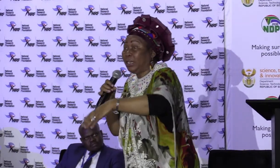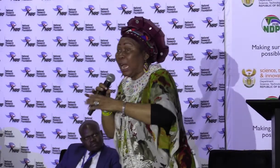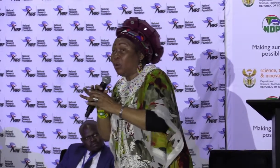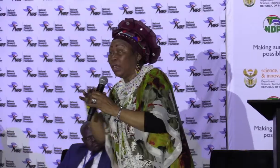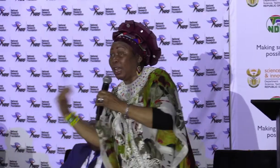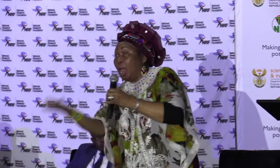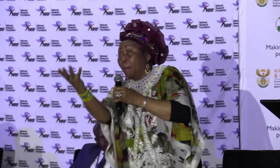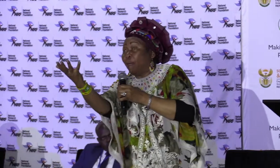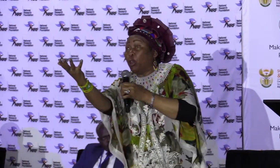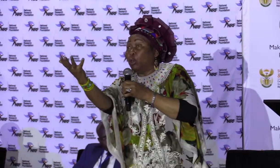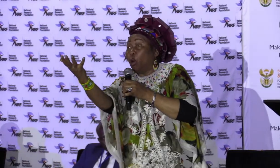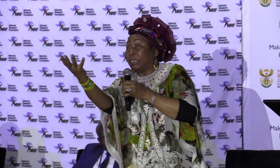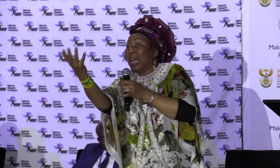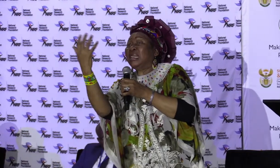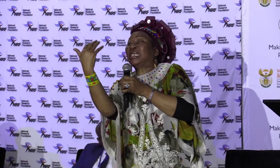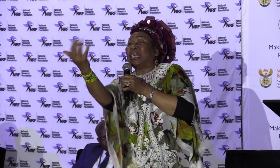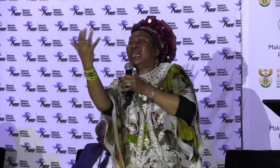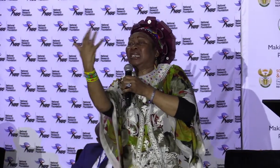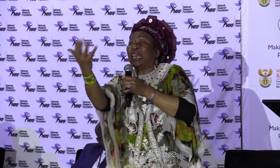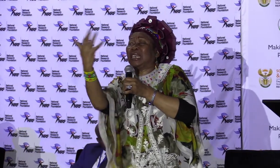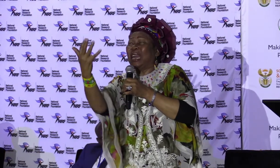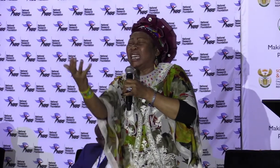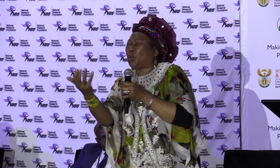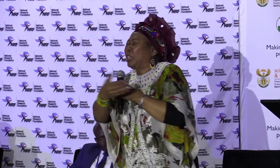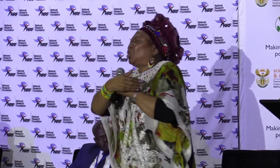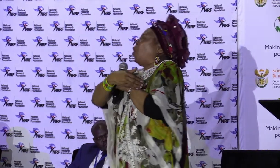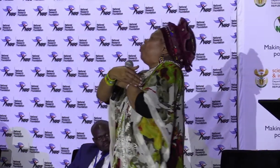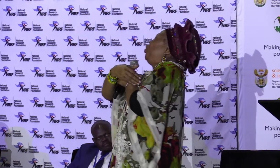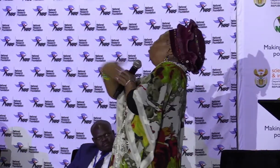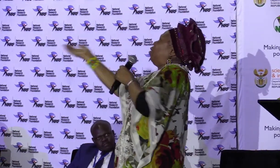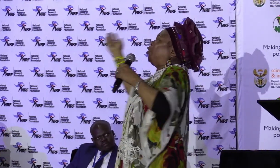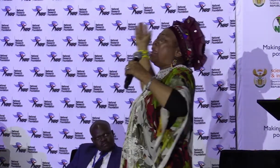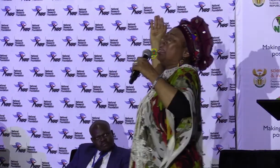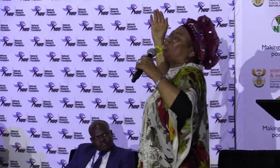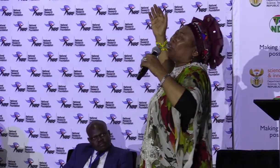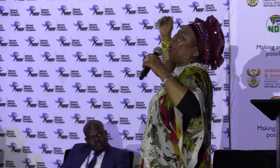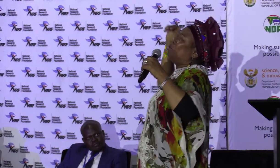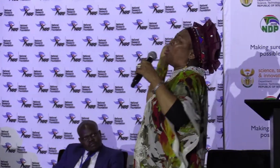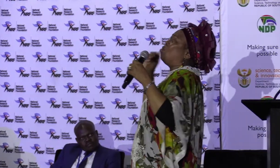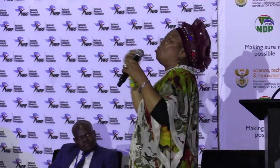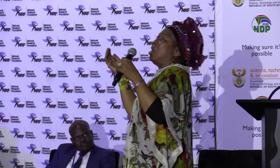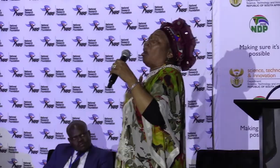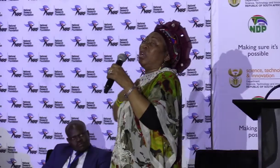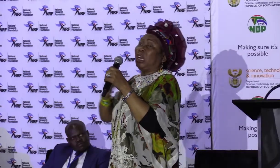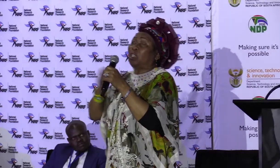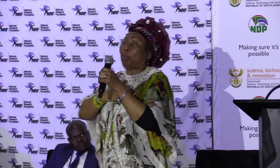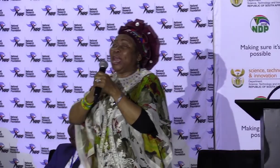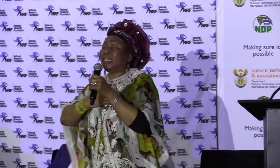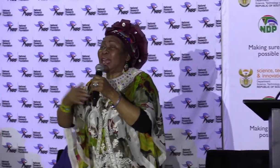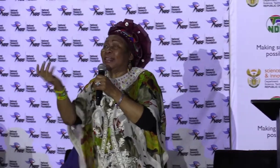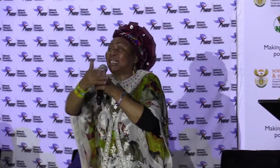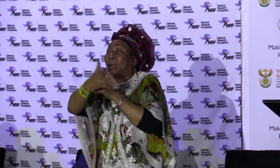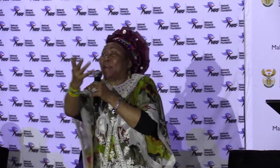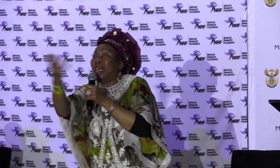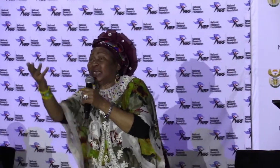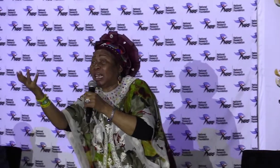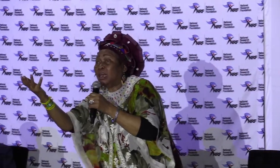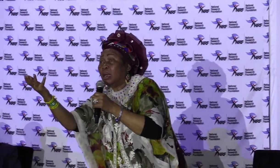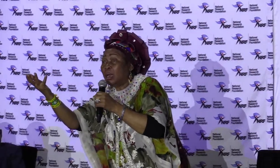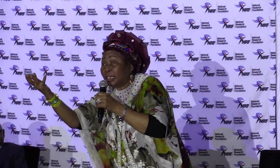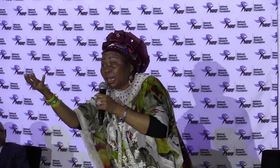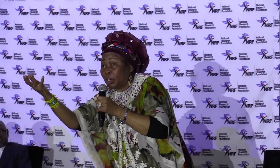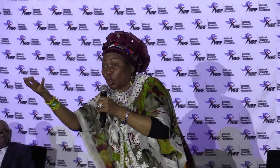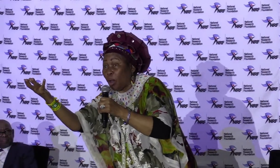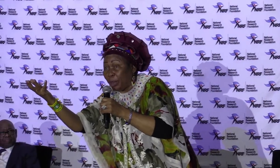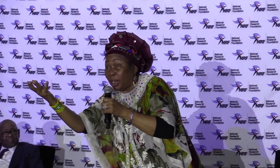the sun went down, and then before you know it, the sunset colors were so beautiful. He thought, oh no, I wish I could paint that. That's